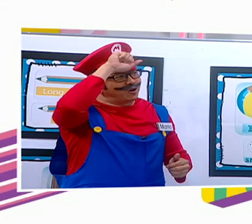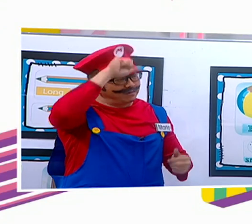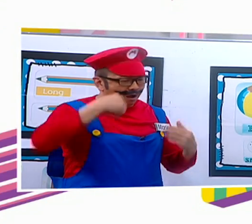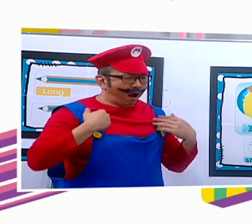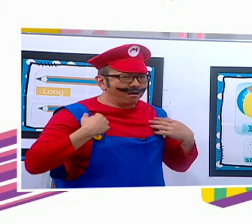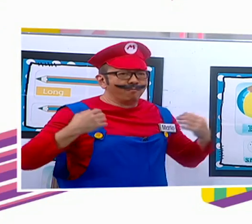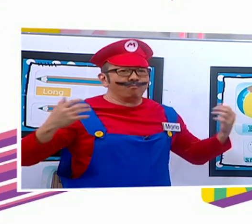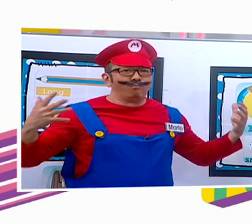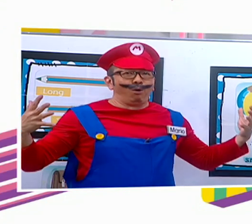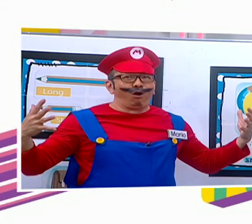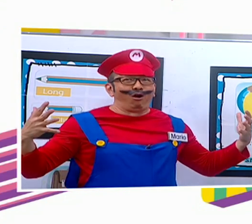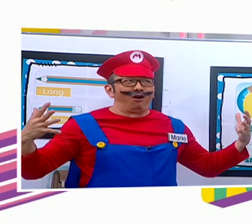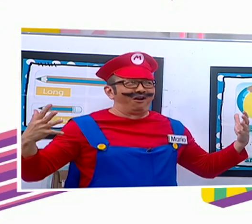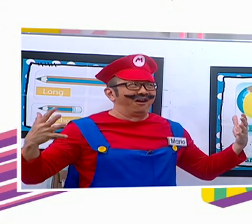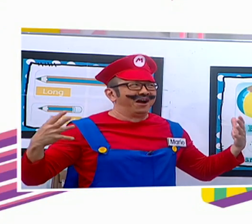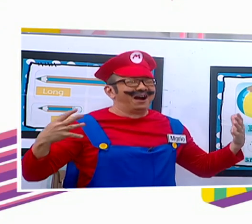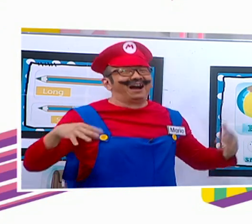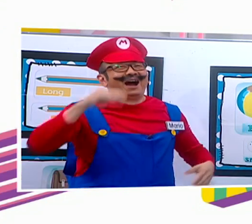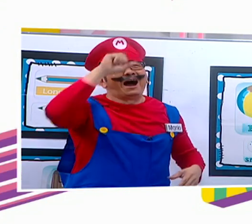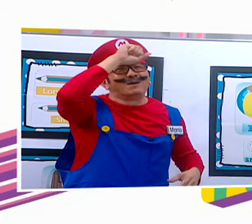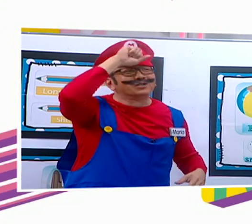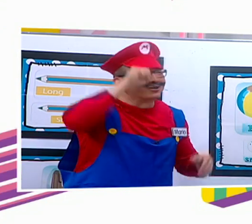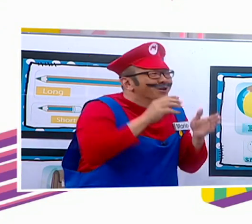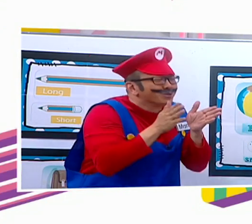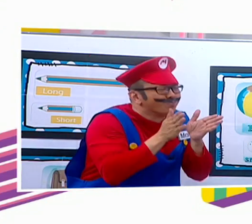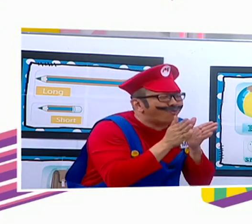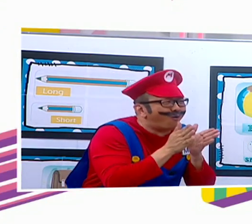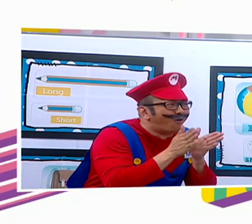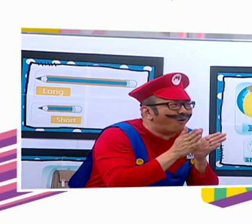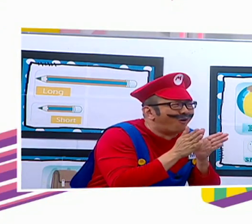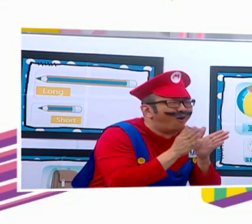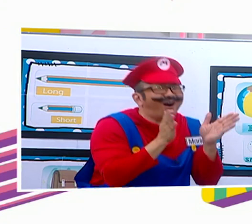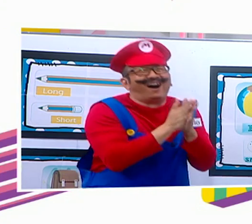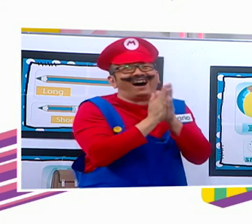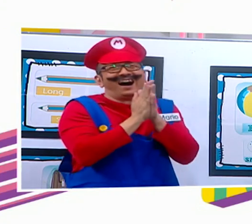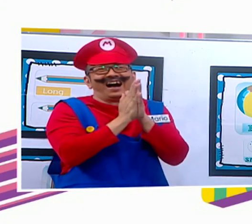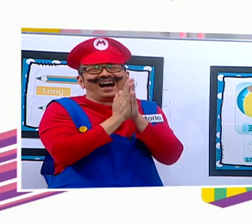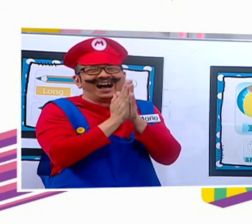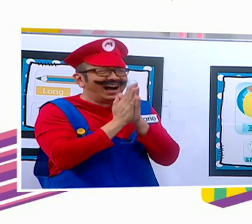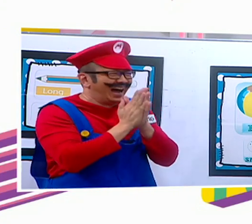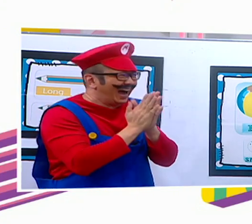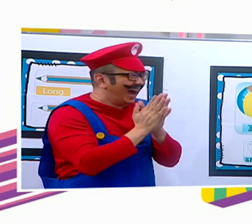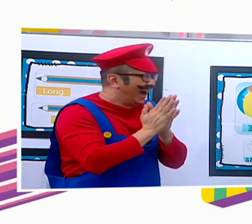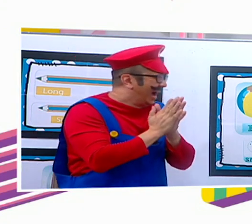Abang Sean. I am bird. Abang Sean, small.